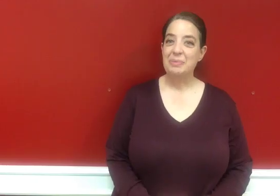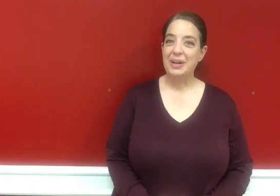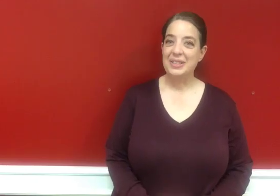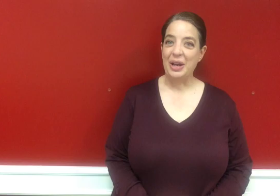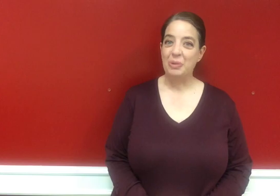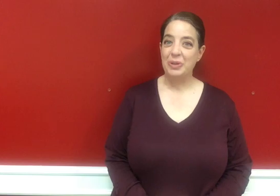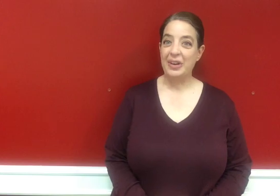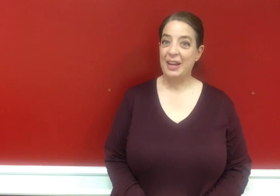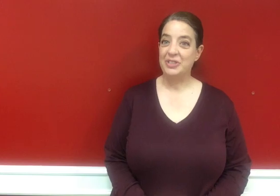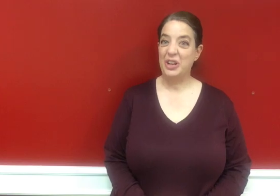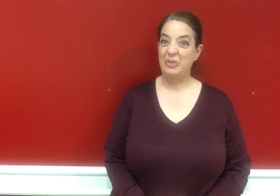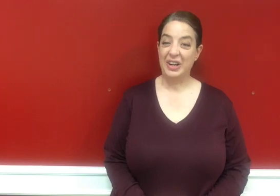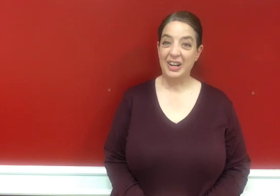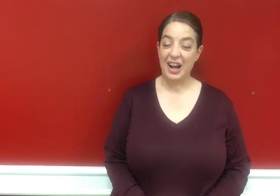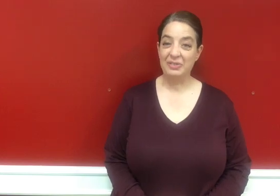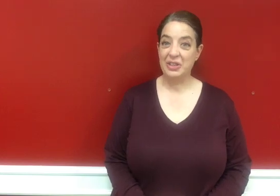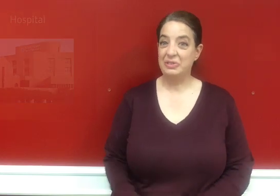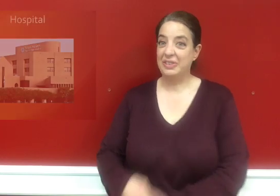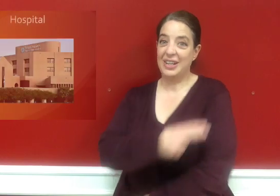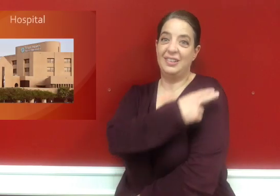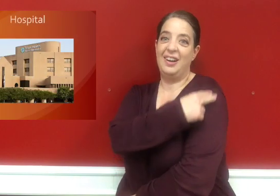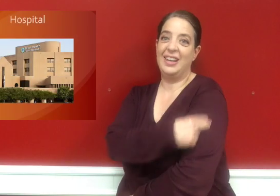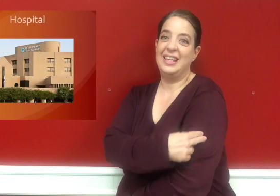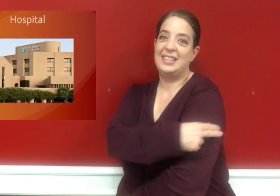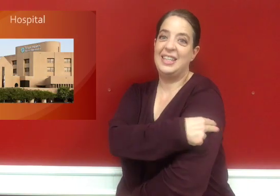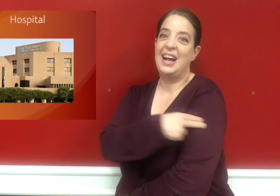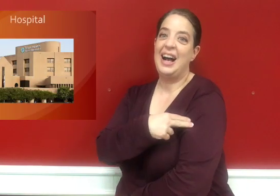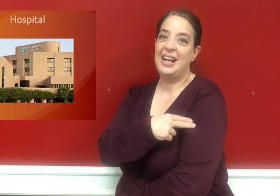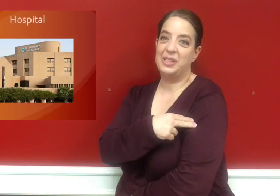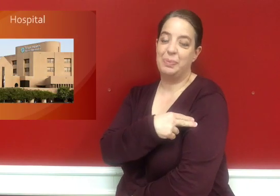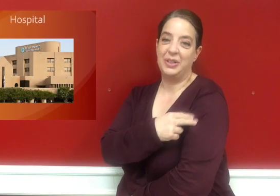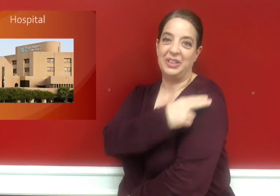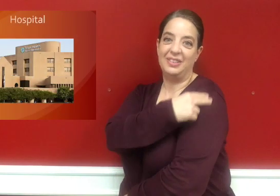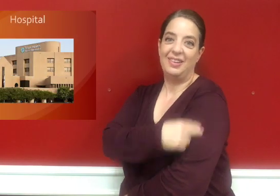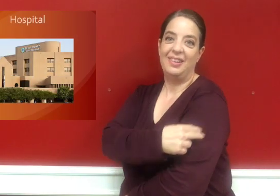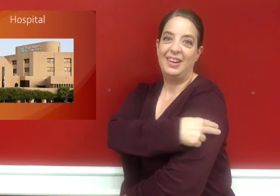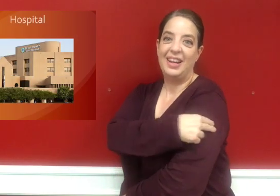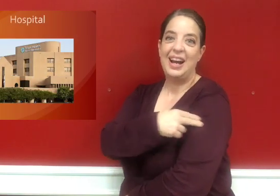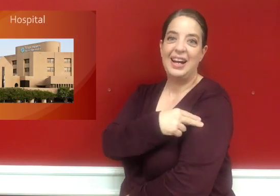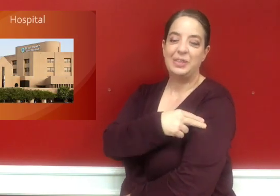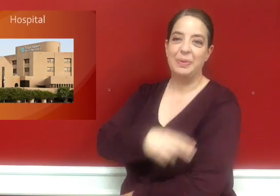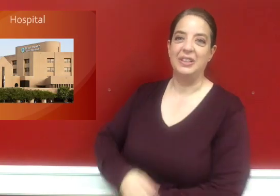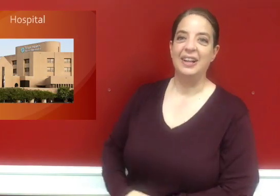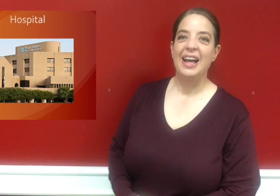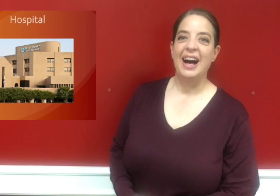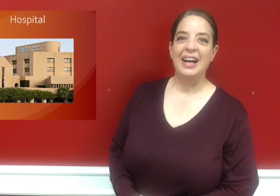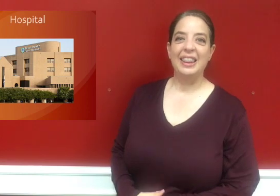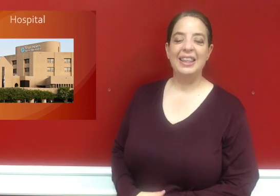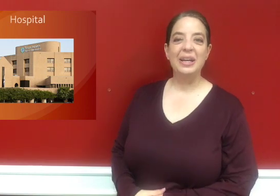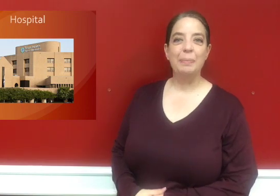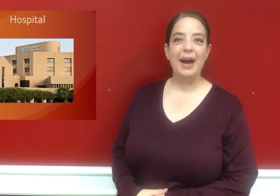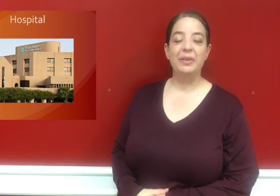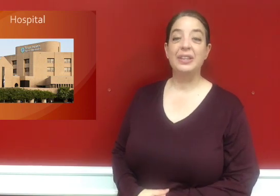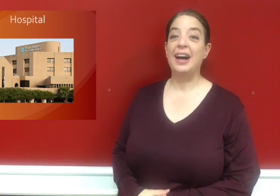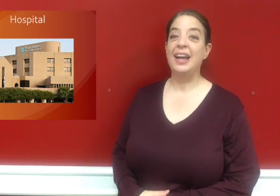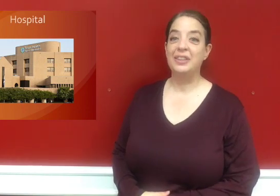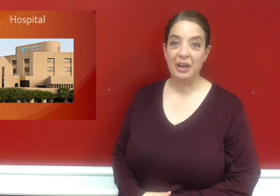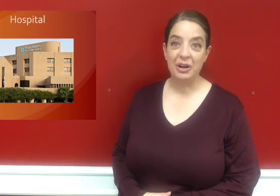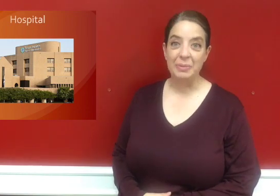Someplace I hope you don't have to go very often or for very long is the hospital. Hospital. Think about the guy in the army,